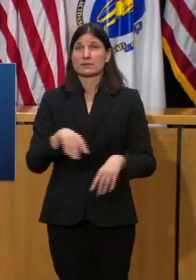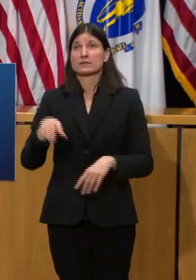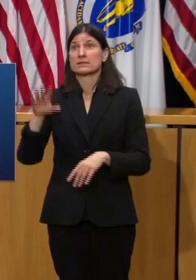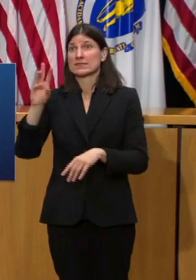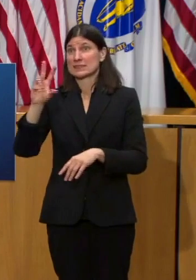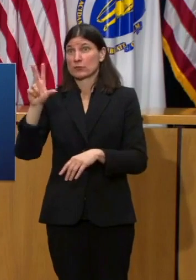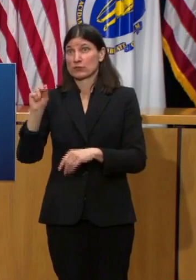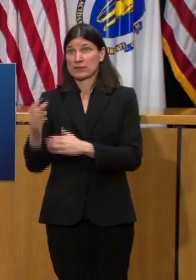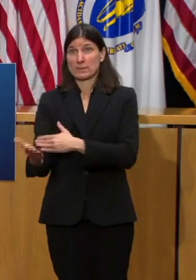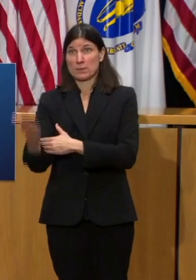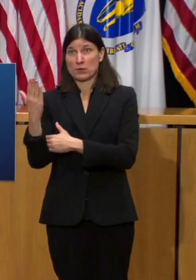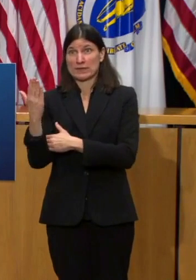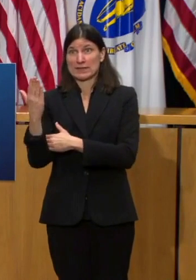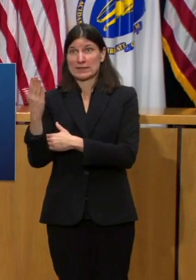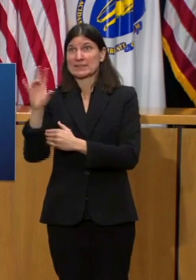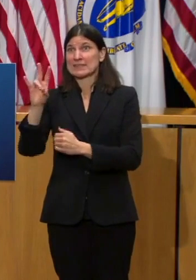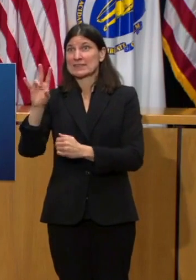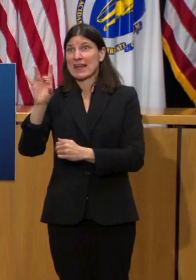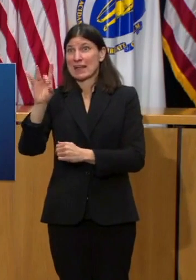wait.